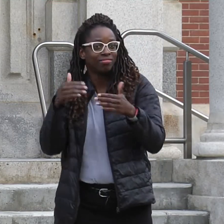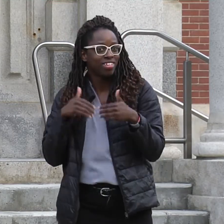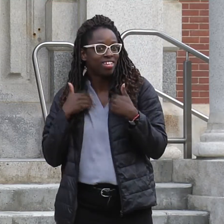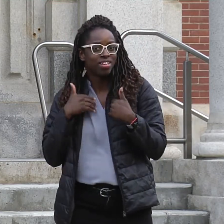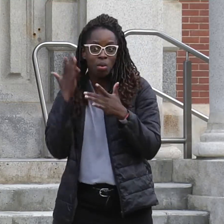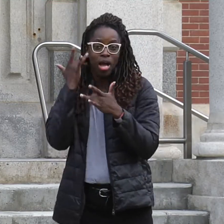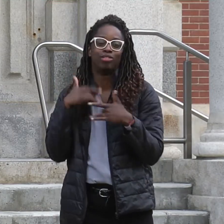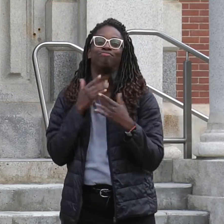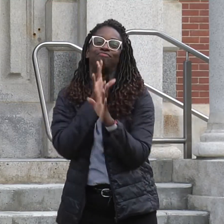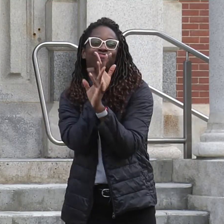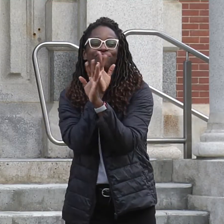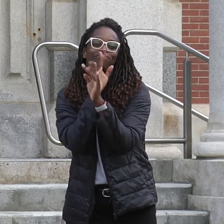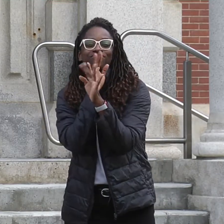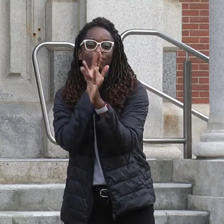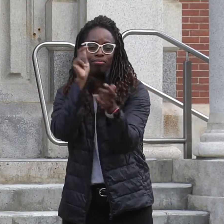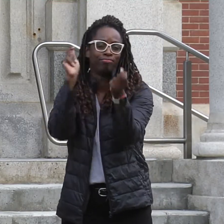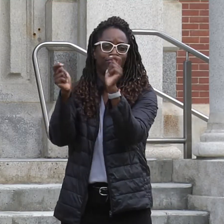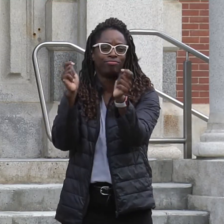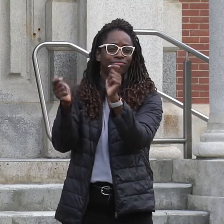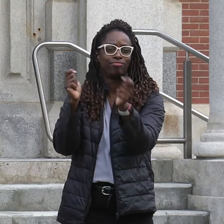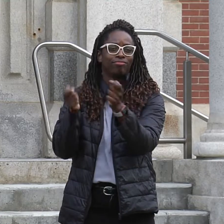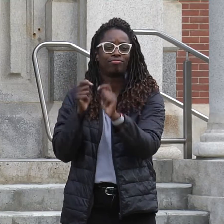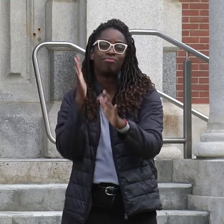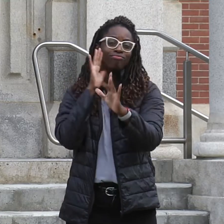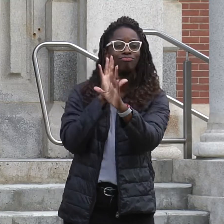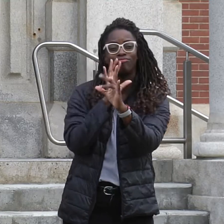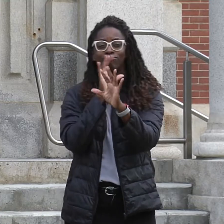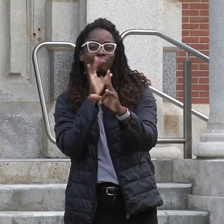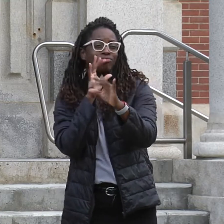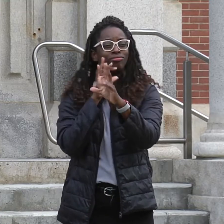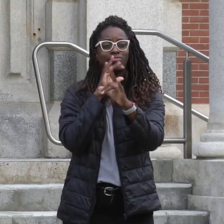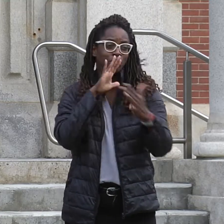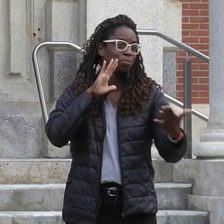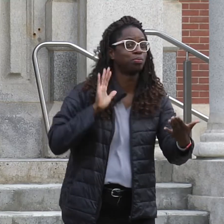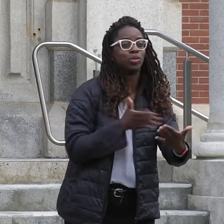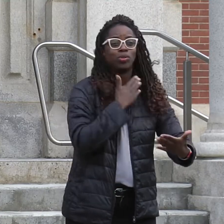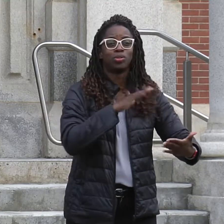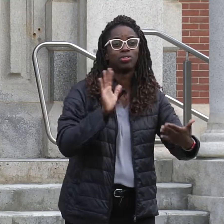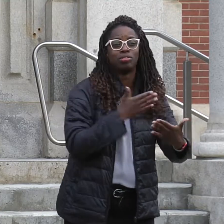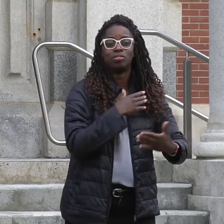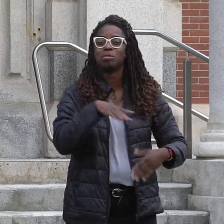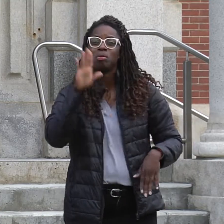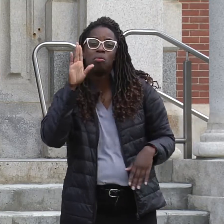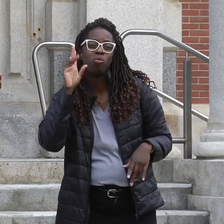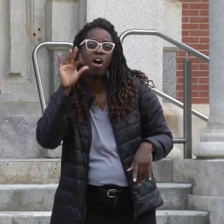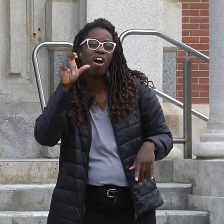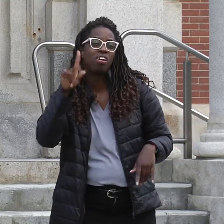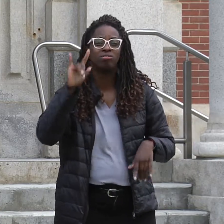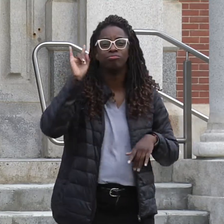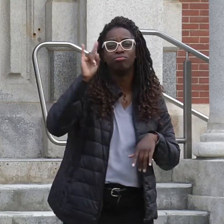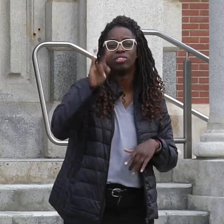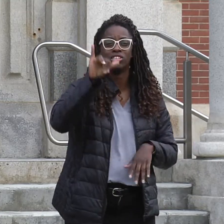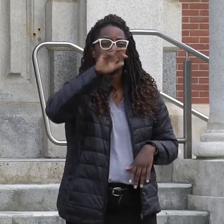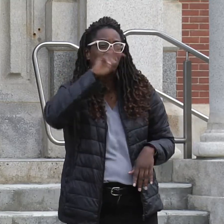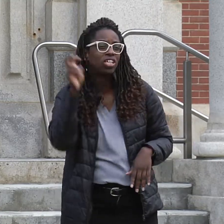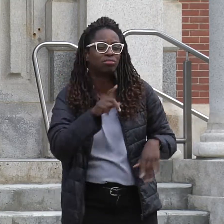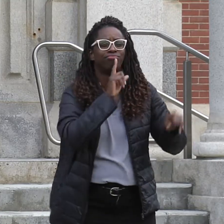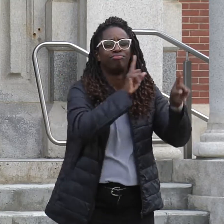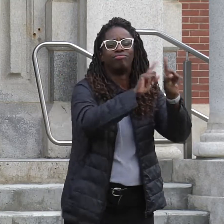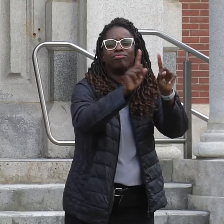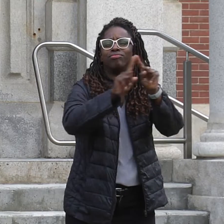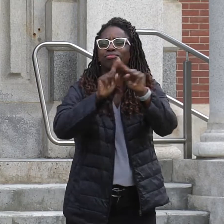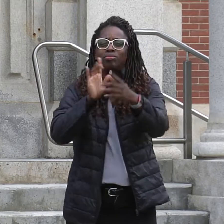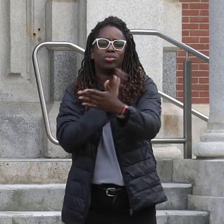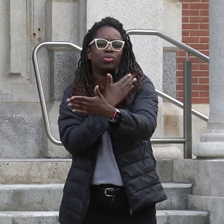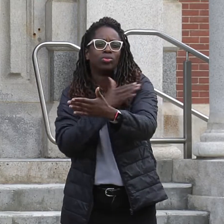Duke Ellington, Miles Davis, Aerosmith, The Stones, Lil Six, Roddy Ricch, Rachmaninoff. And the beat goes on